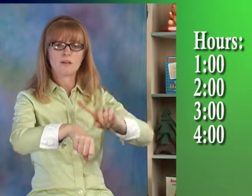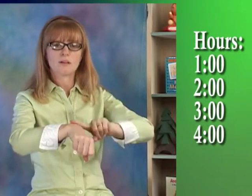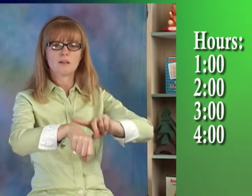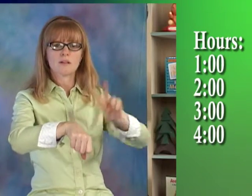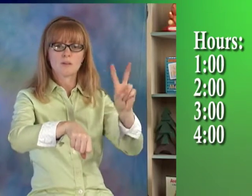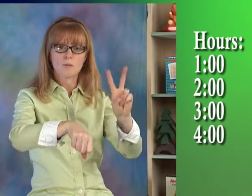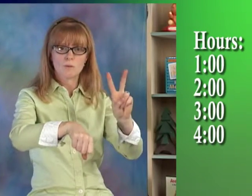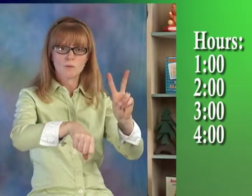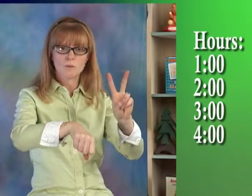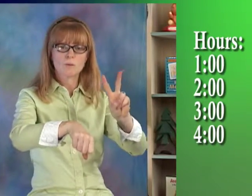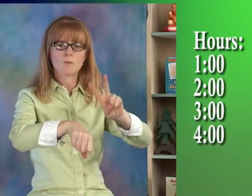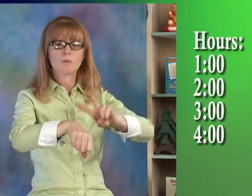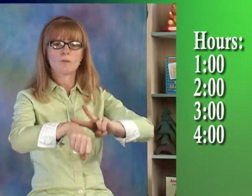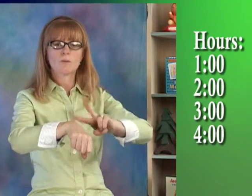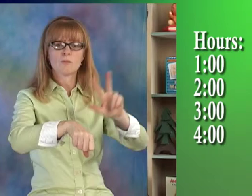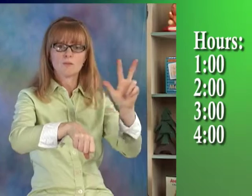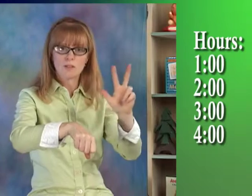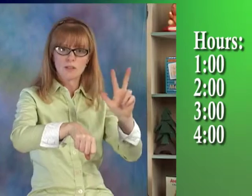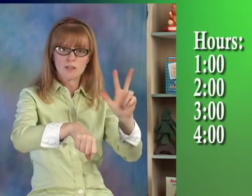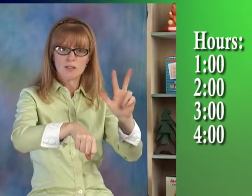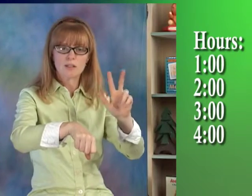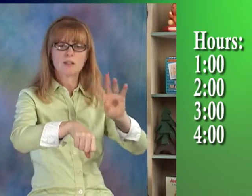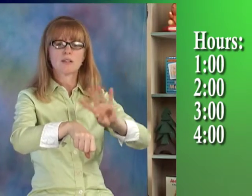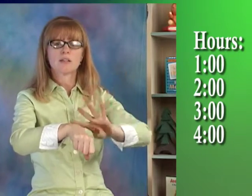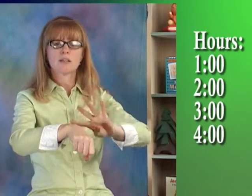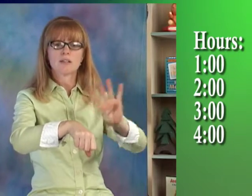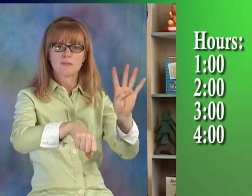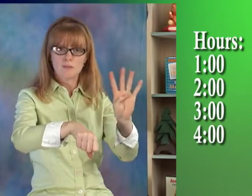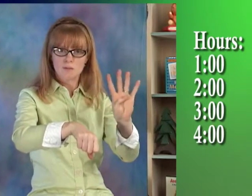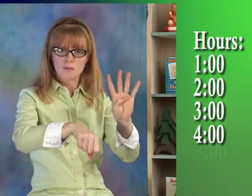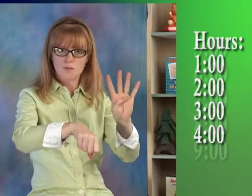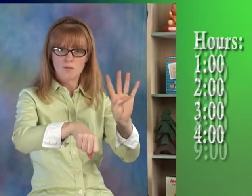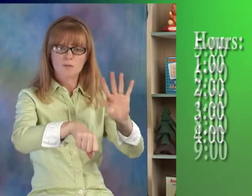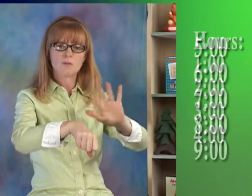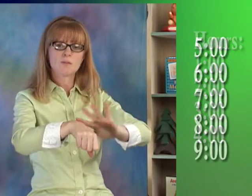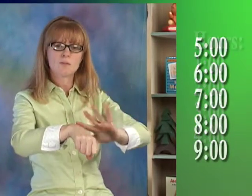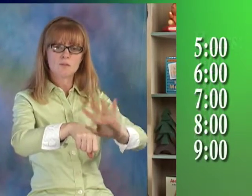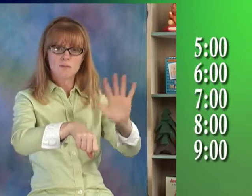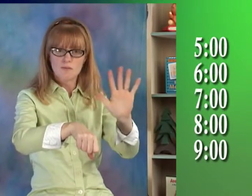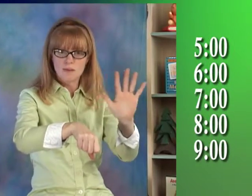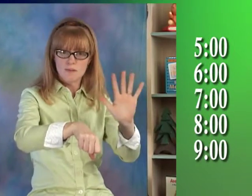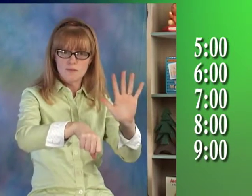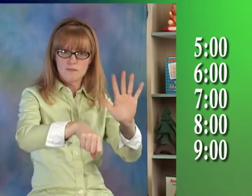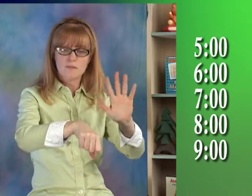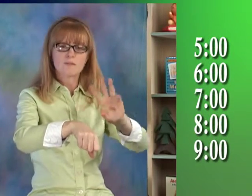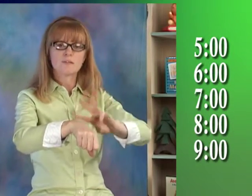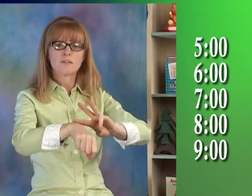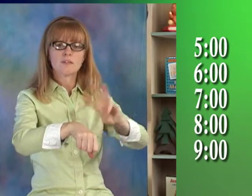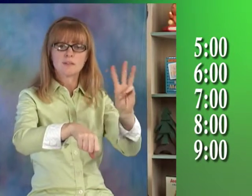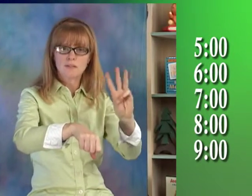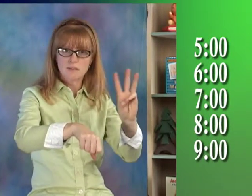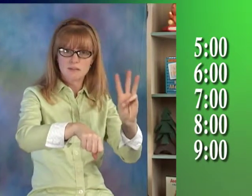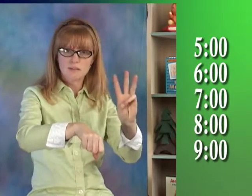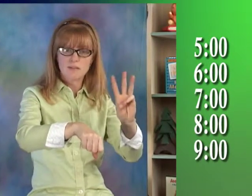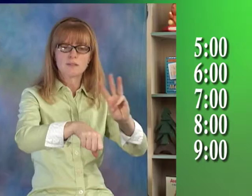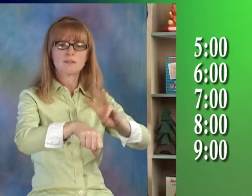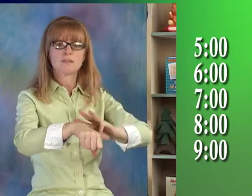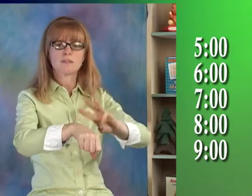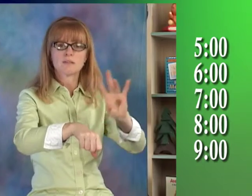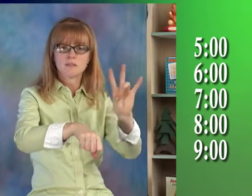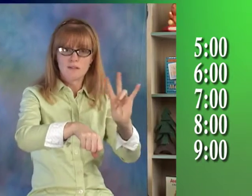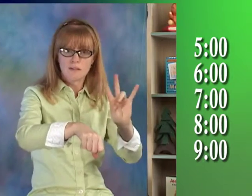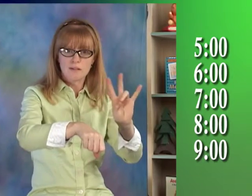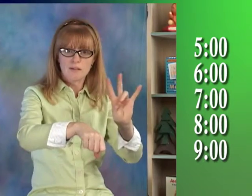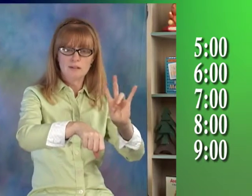You can say 1 o'clock, 2 o'clock, 3 o'clock, 4 o'clock, 5 o'clock, 6